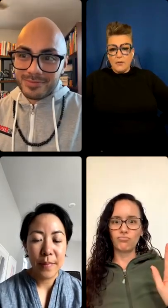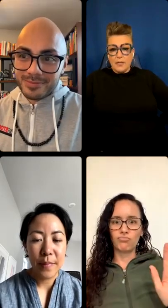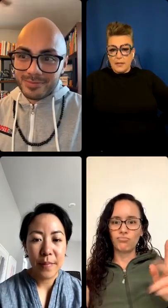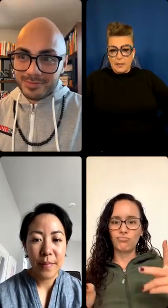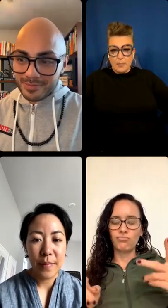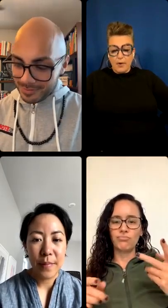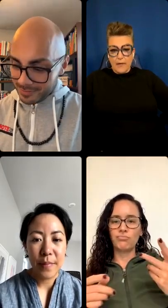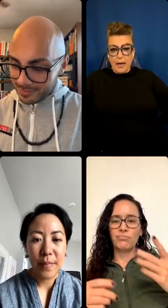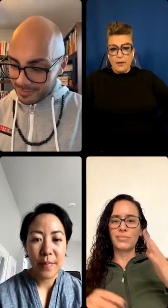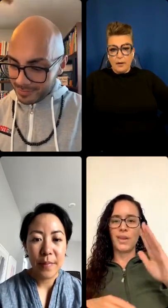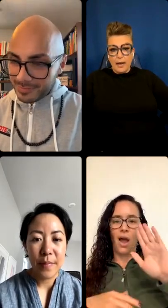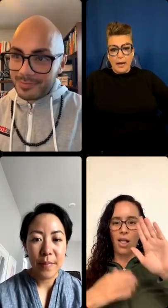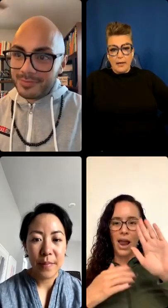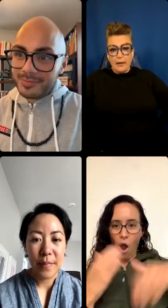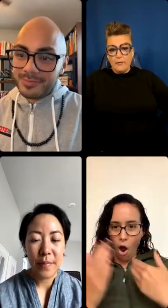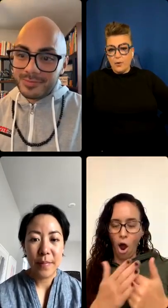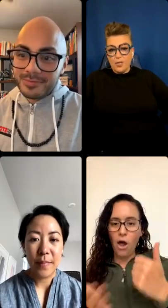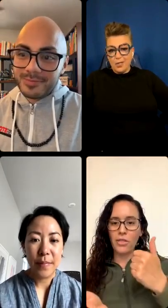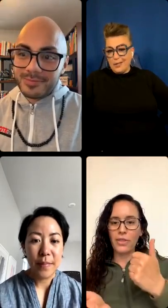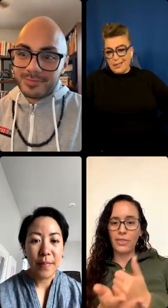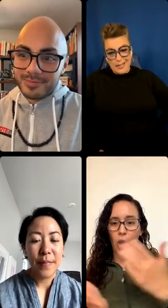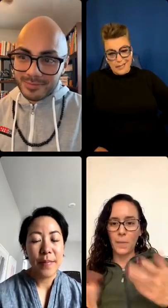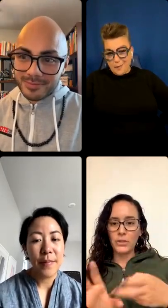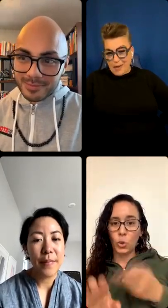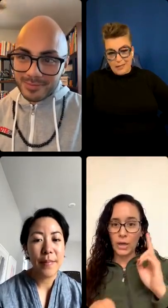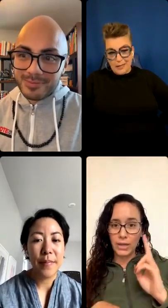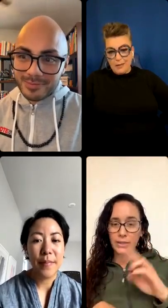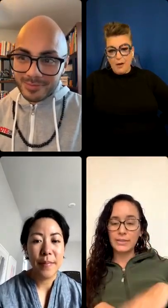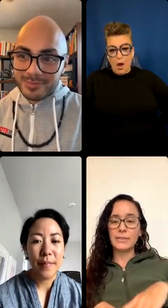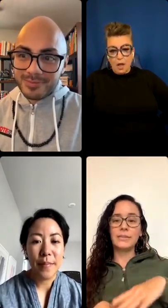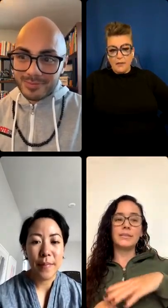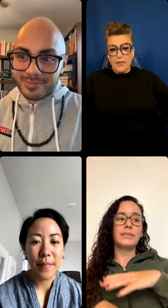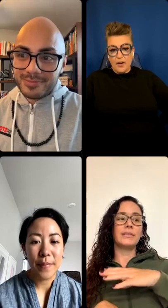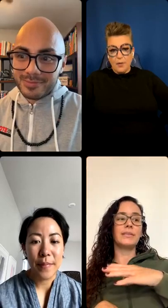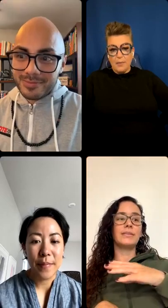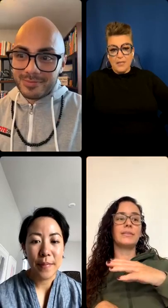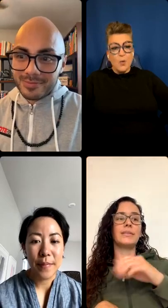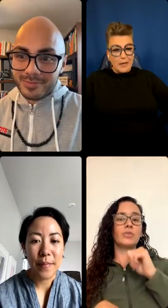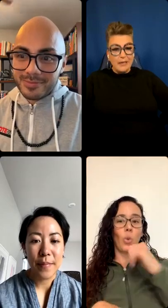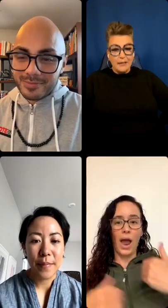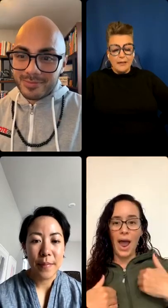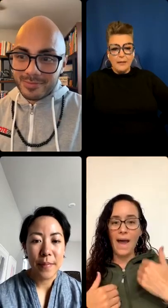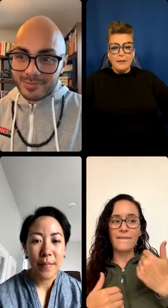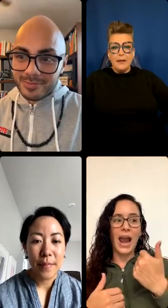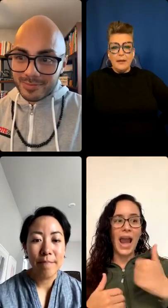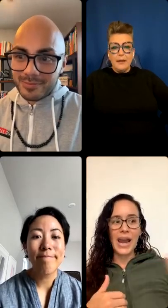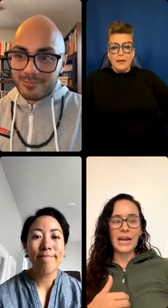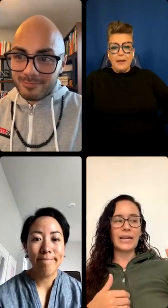health services provider, and unfortunately it's disbanded. All of the therapists quit.